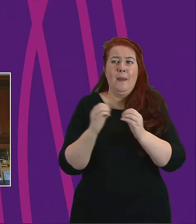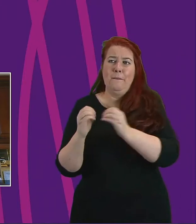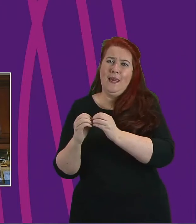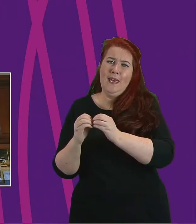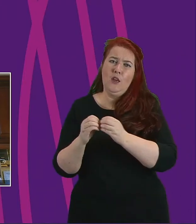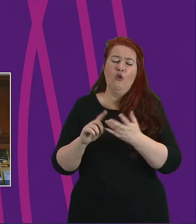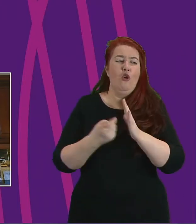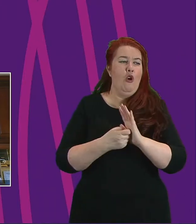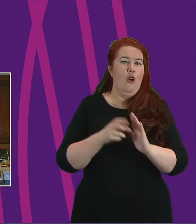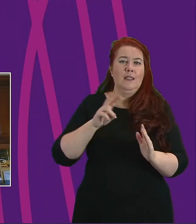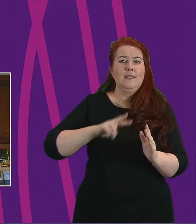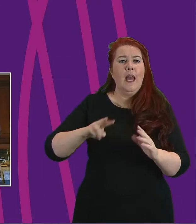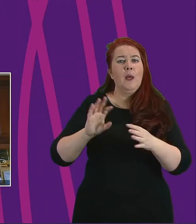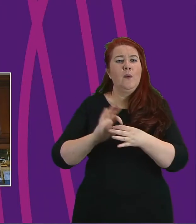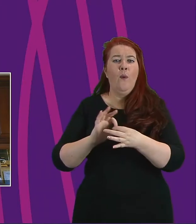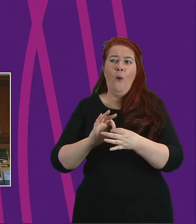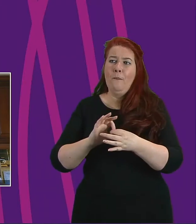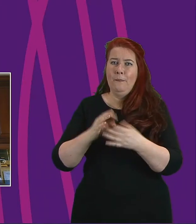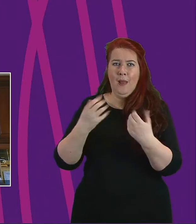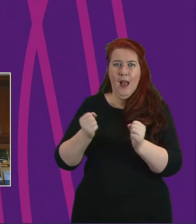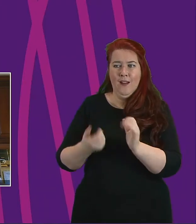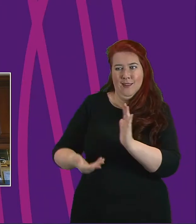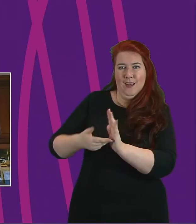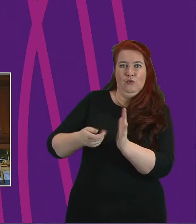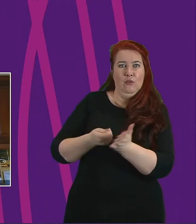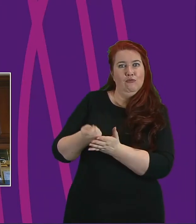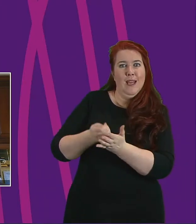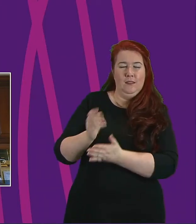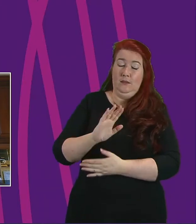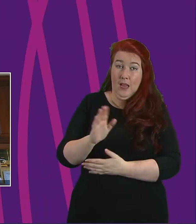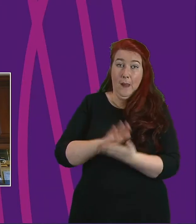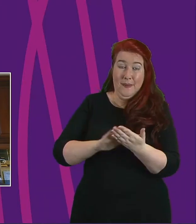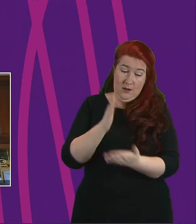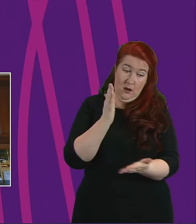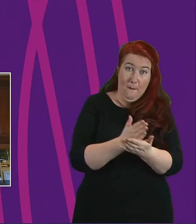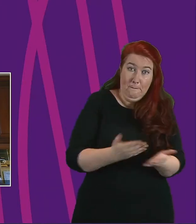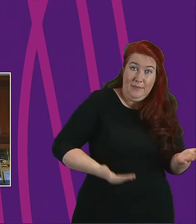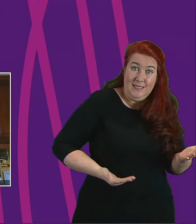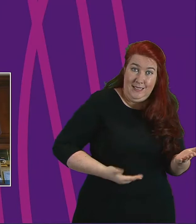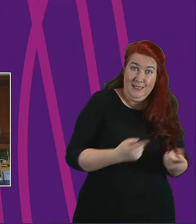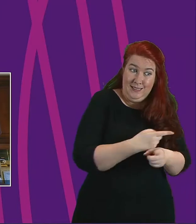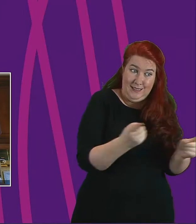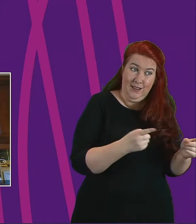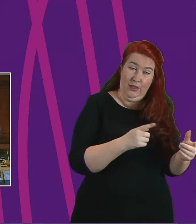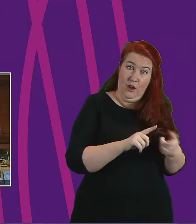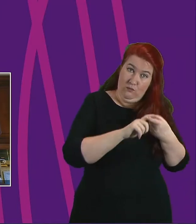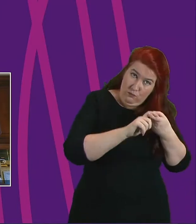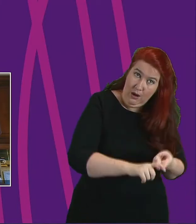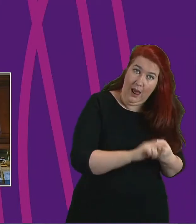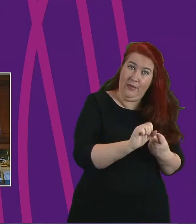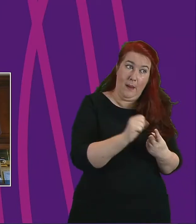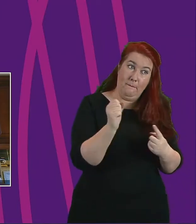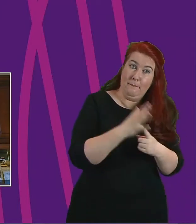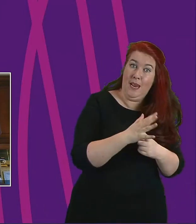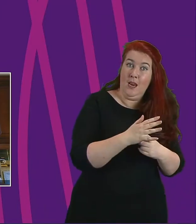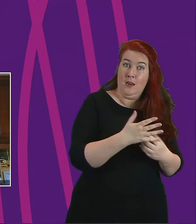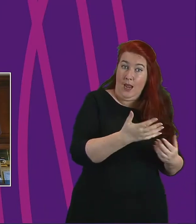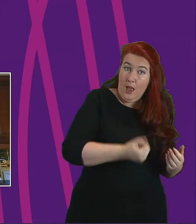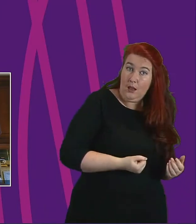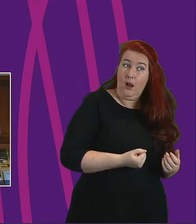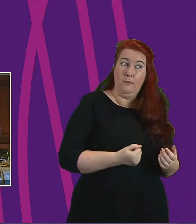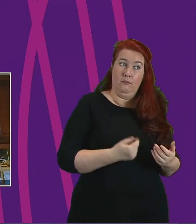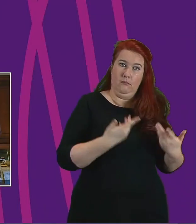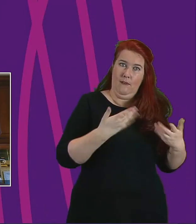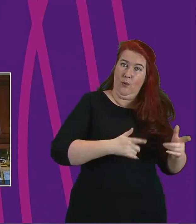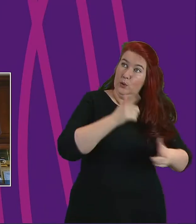homeowners who make a bit of money on the side. I mean genuine businesses who rely for their main livelihood on